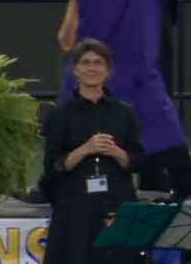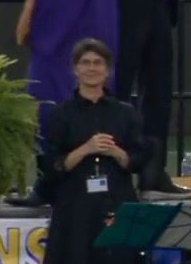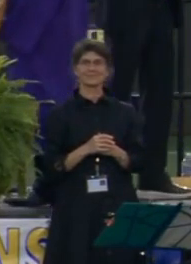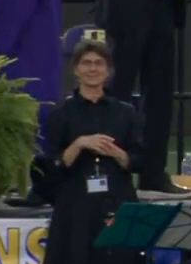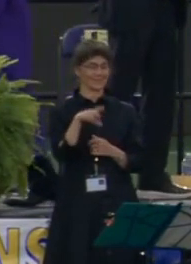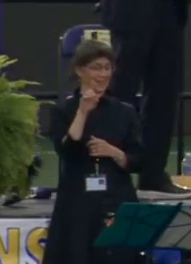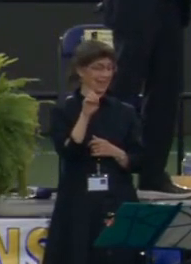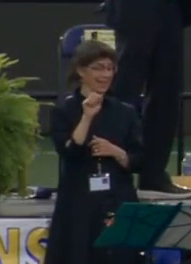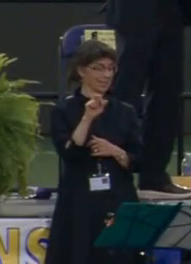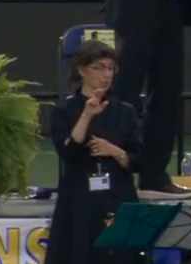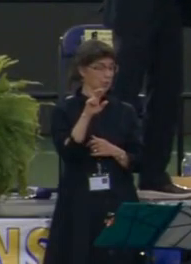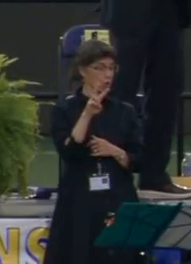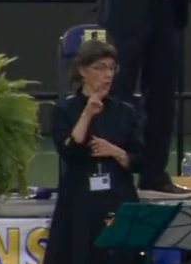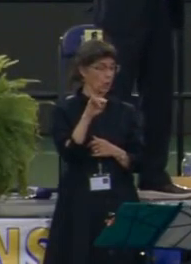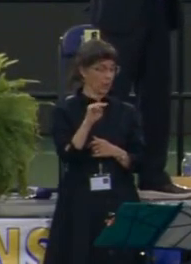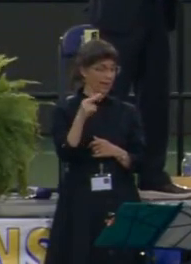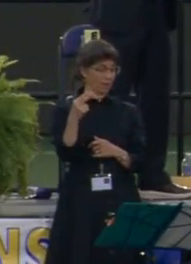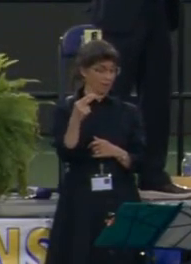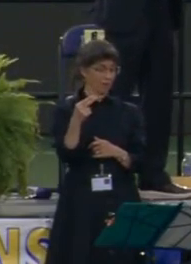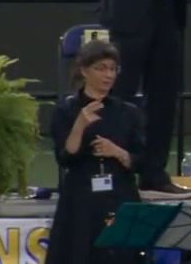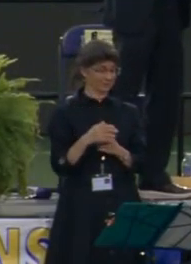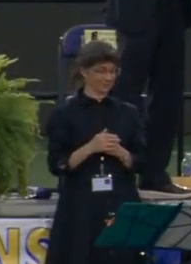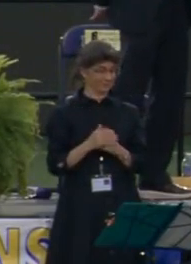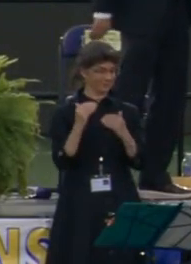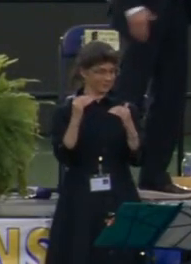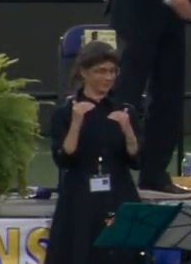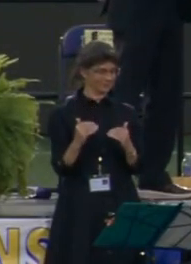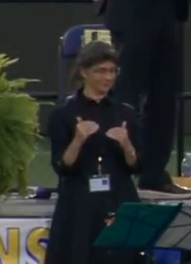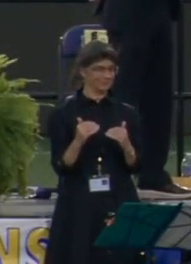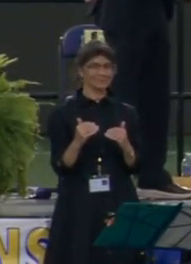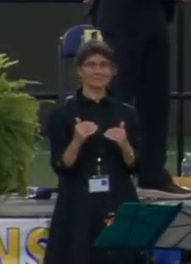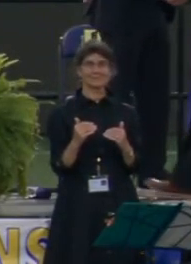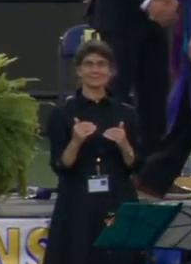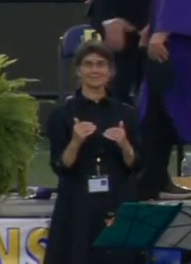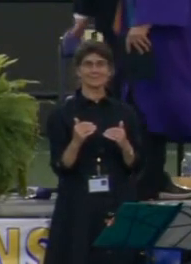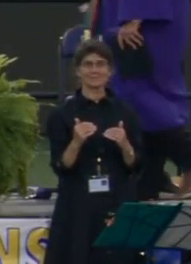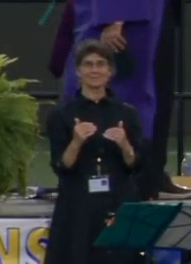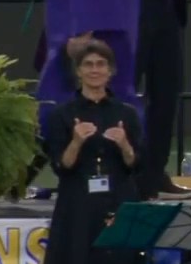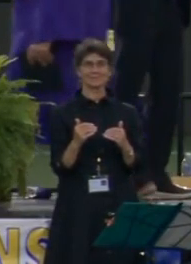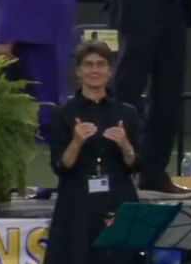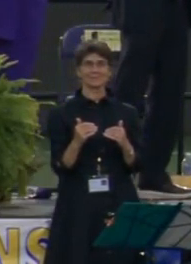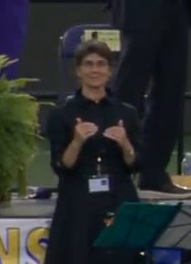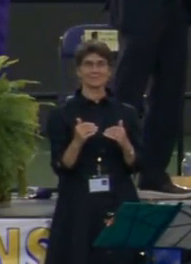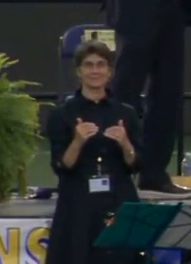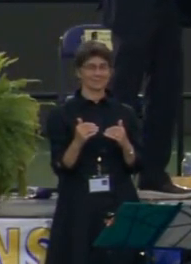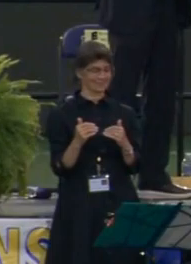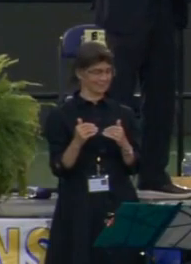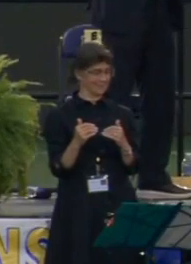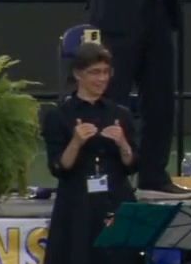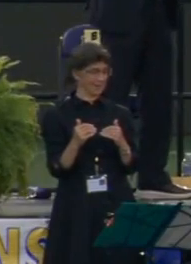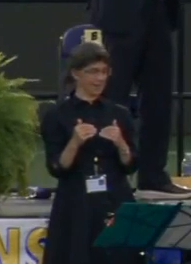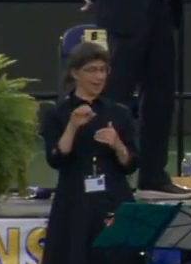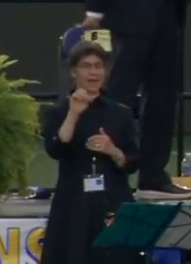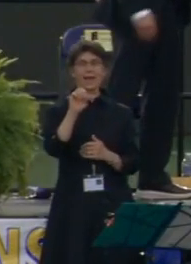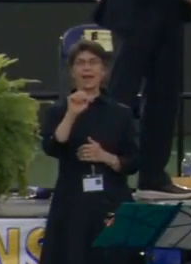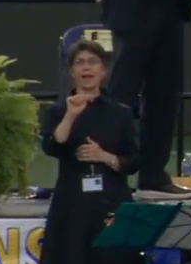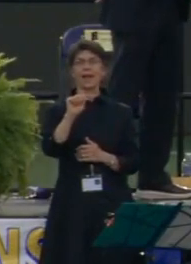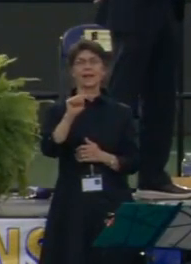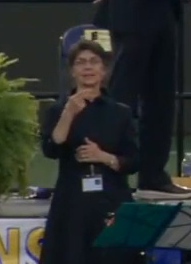Darwin Herrera. Ashley